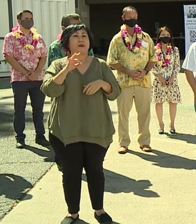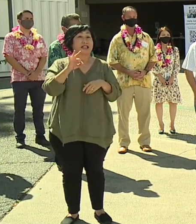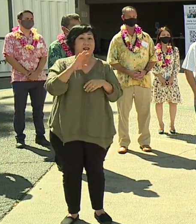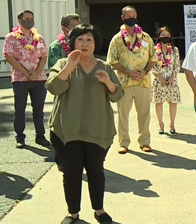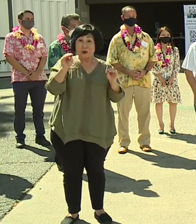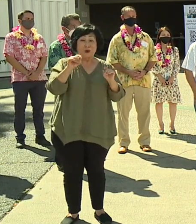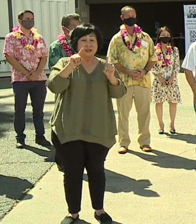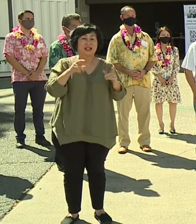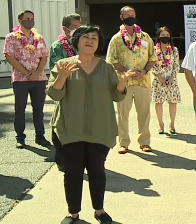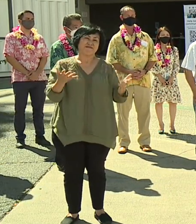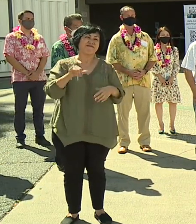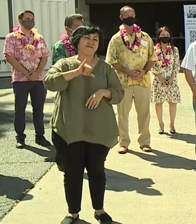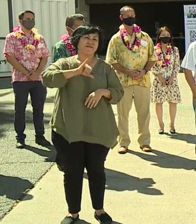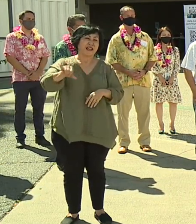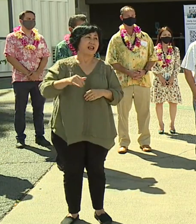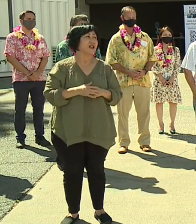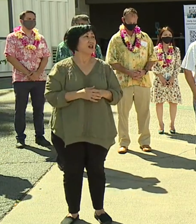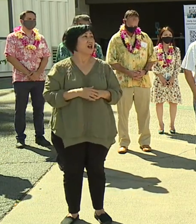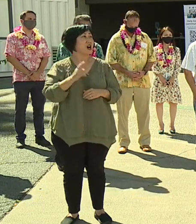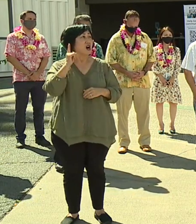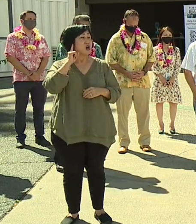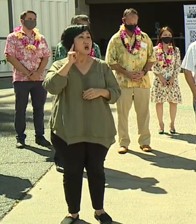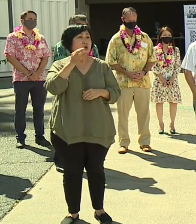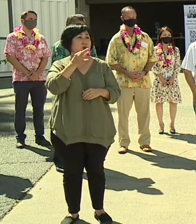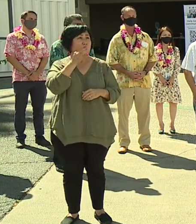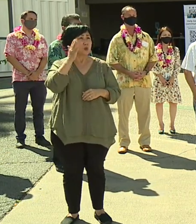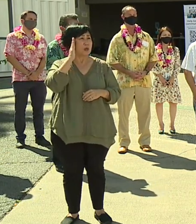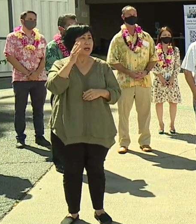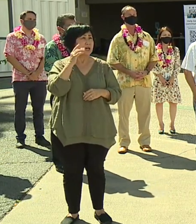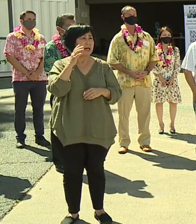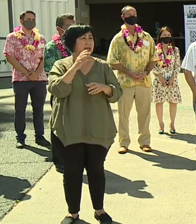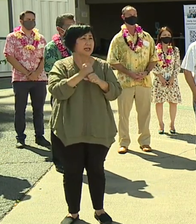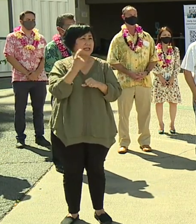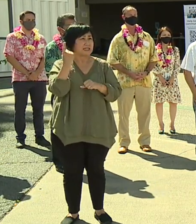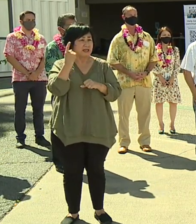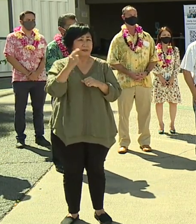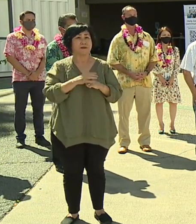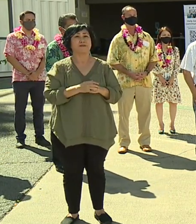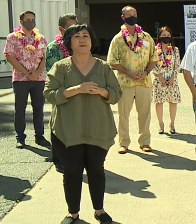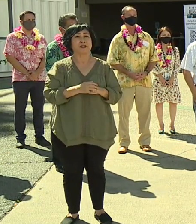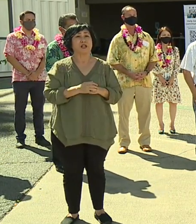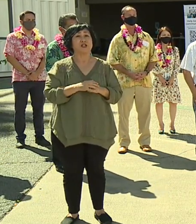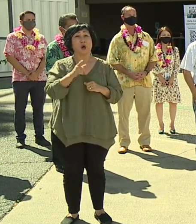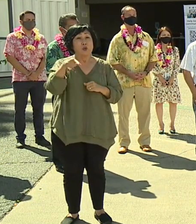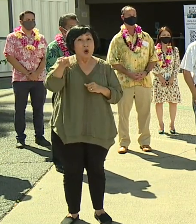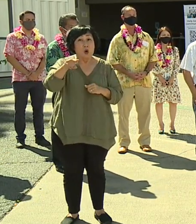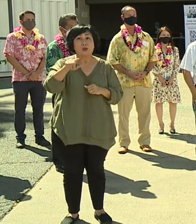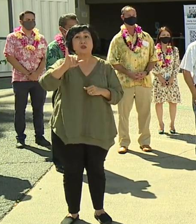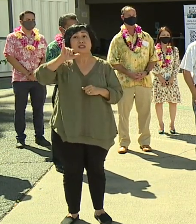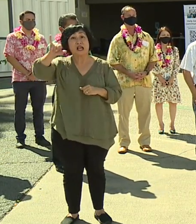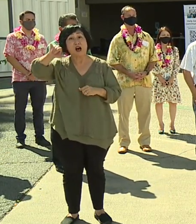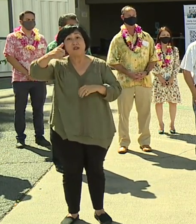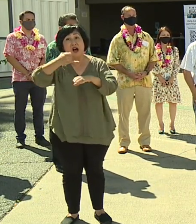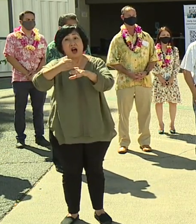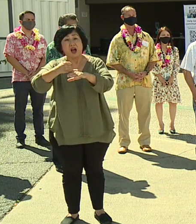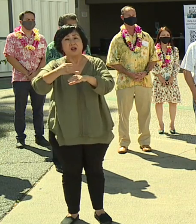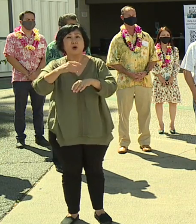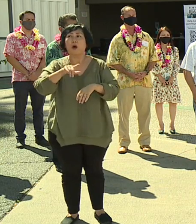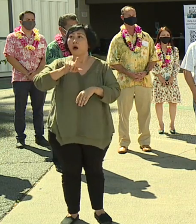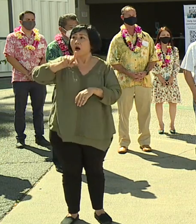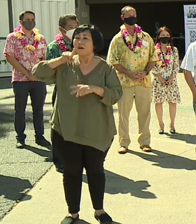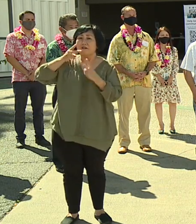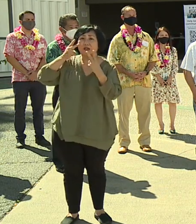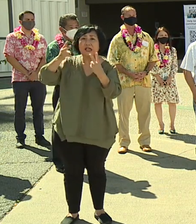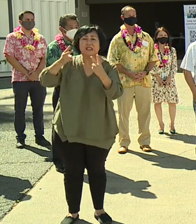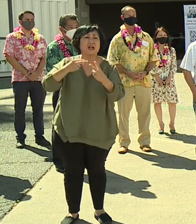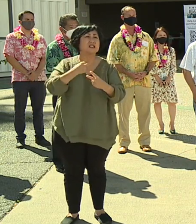assured that it's in the queue and hopefully we'll be getting it shortly. So those who need a pretest to go home or to see their family during the